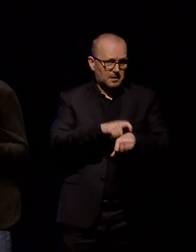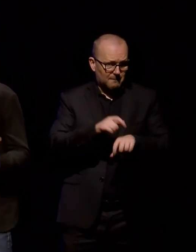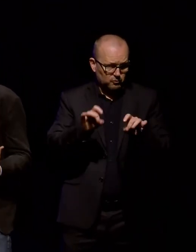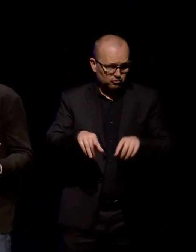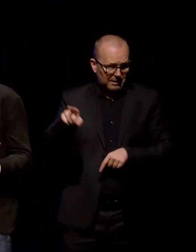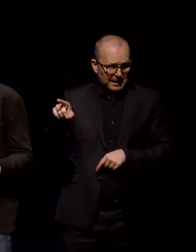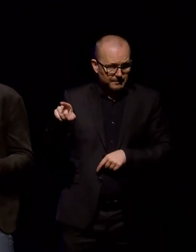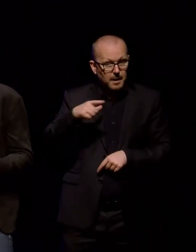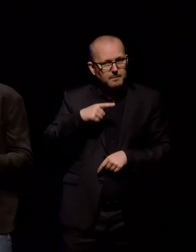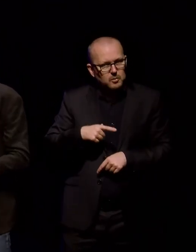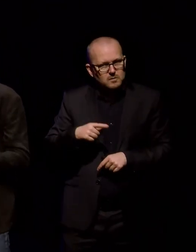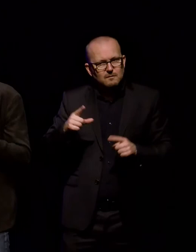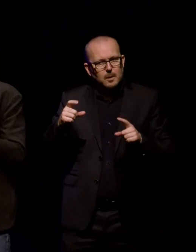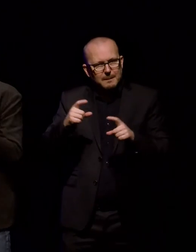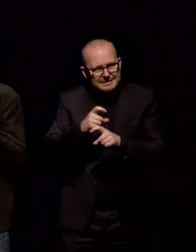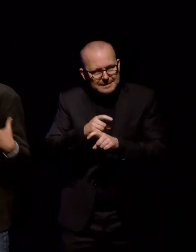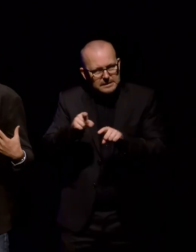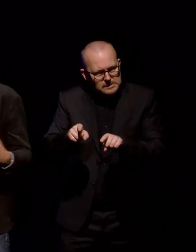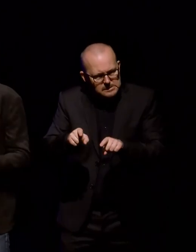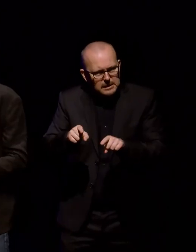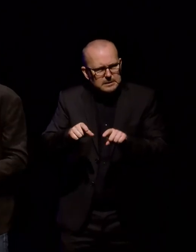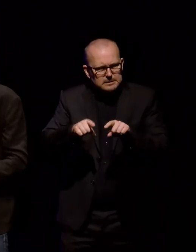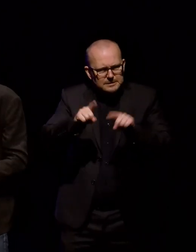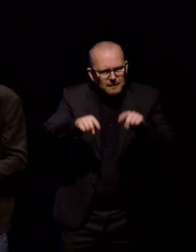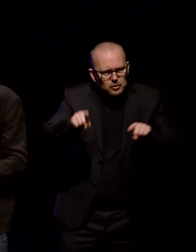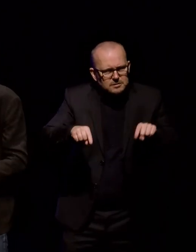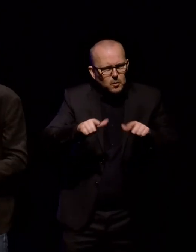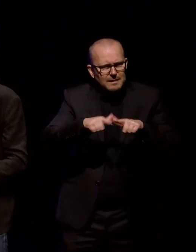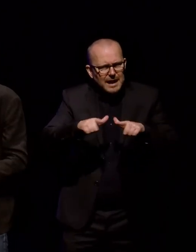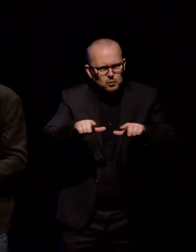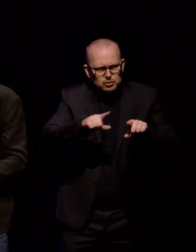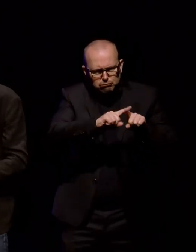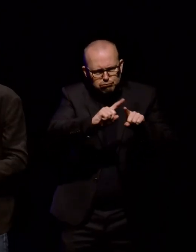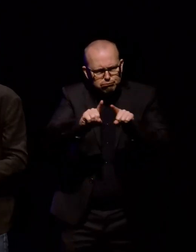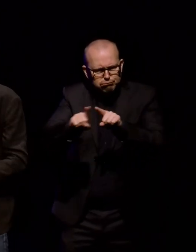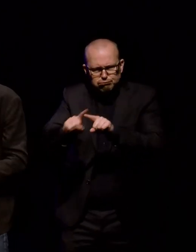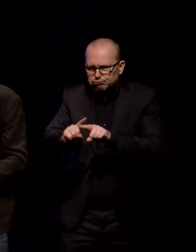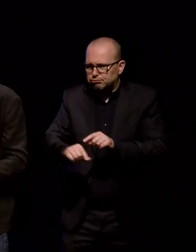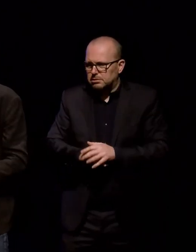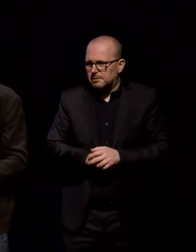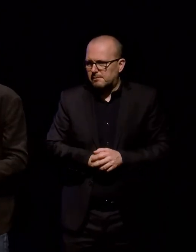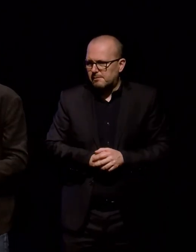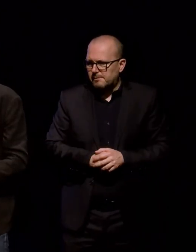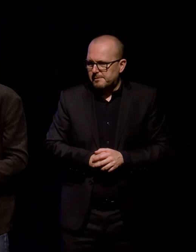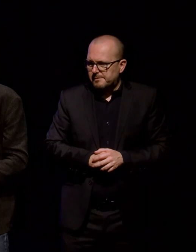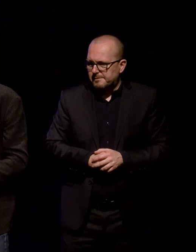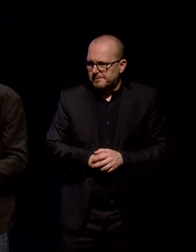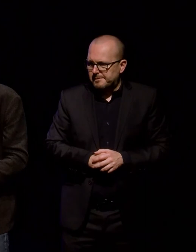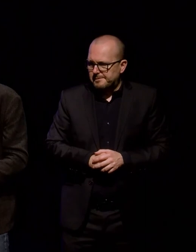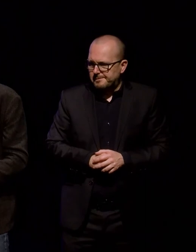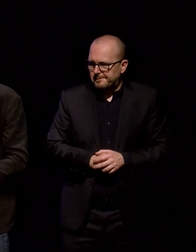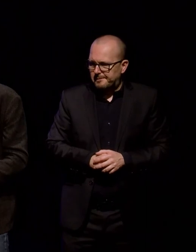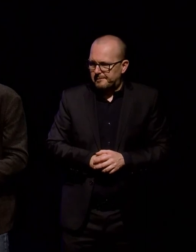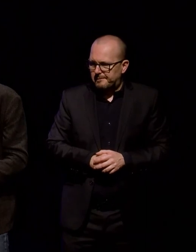because of the complexity of it, because of the diversity of the languages. So you see a few images of the exhibition.